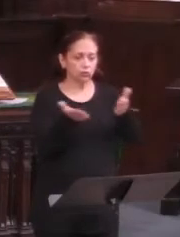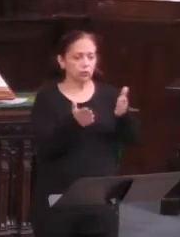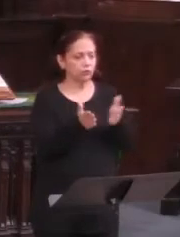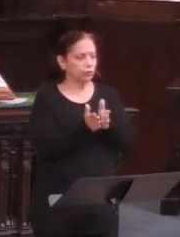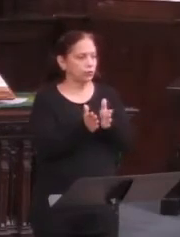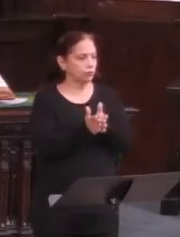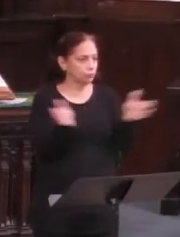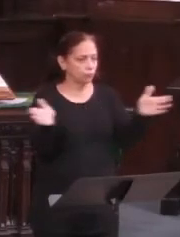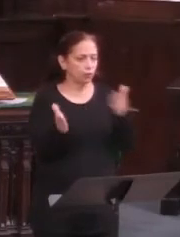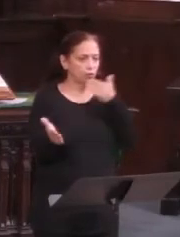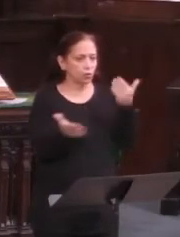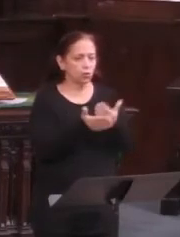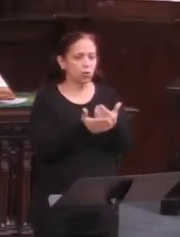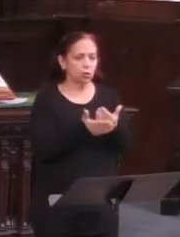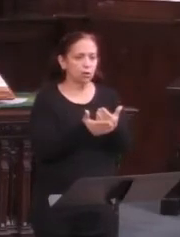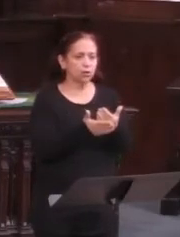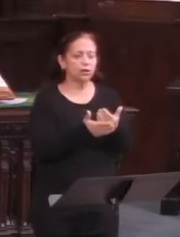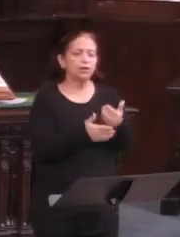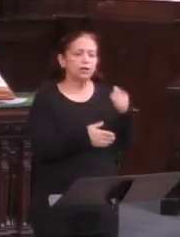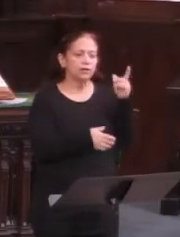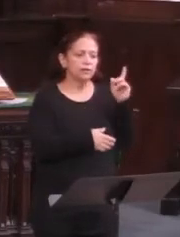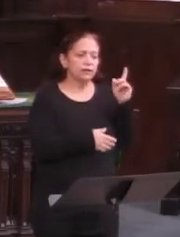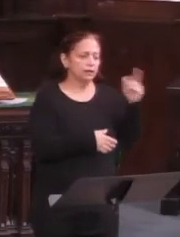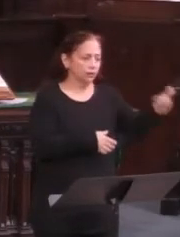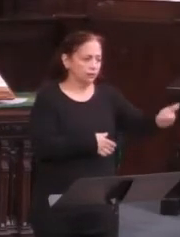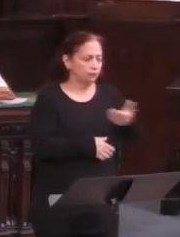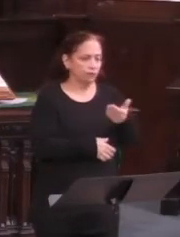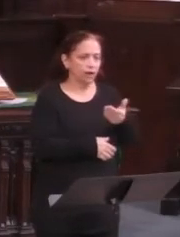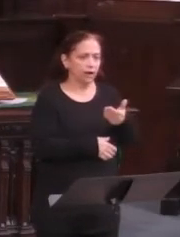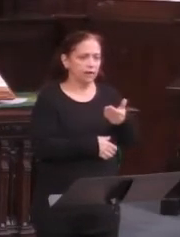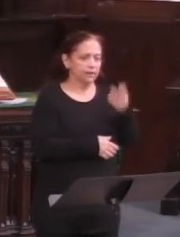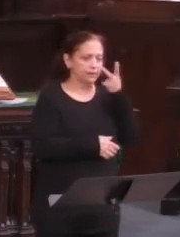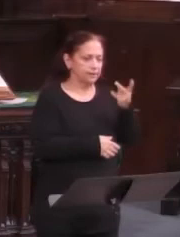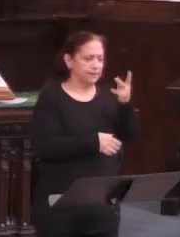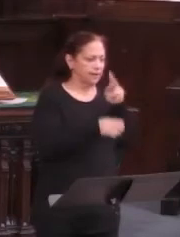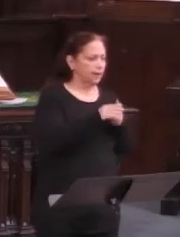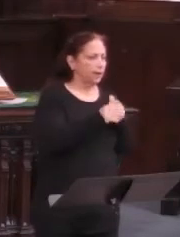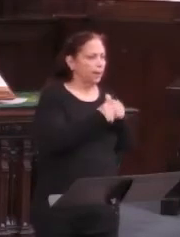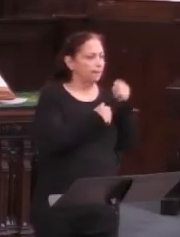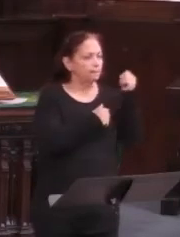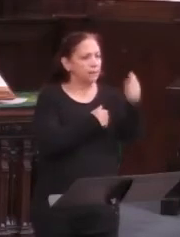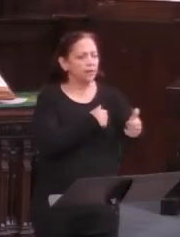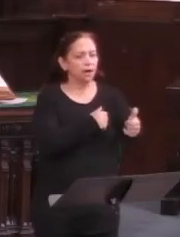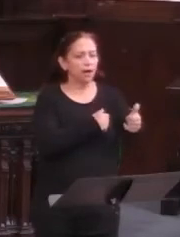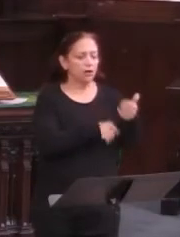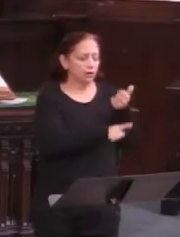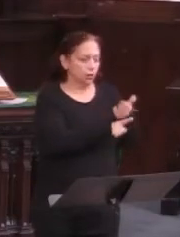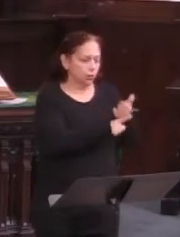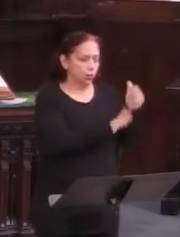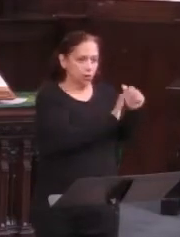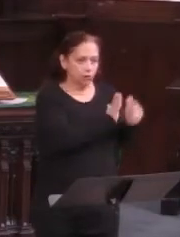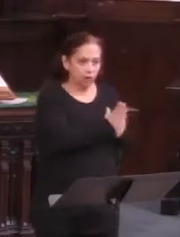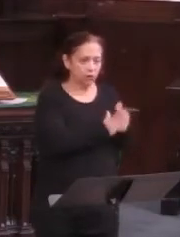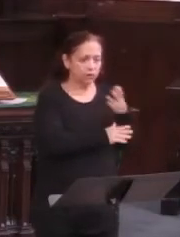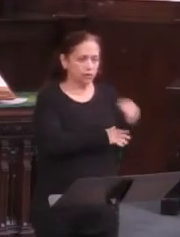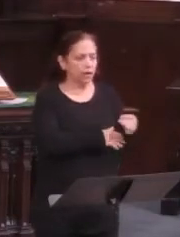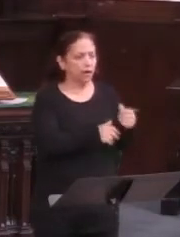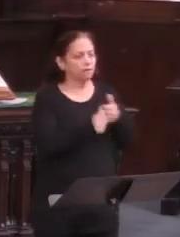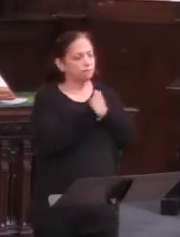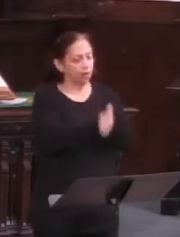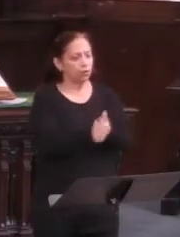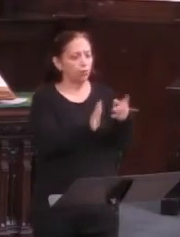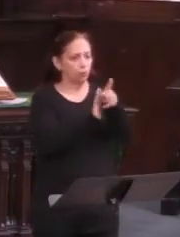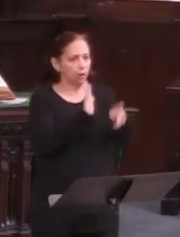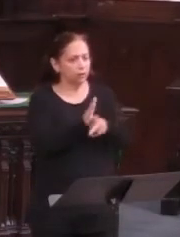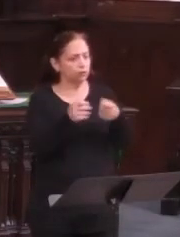are invited to look beyond their own interests and agendas, to pursue policies and strategies that will create the most